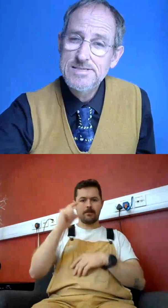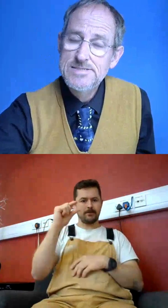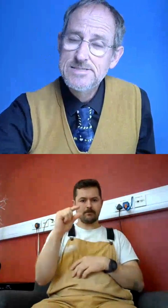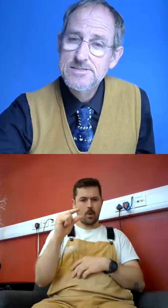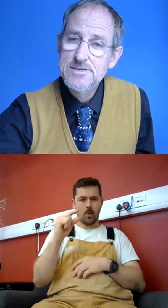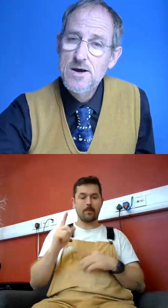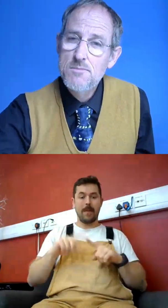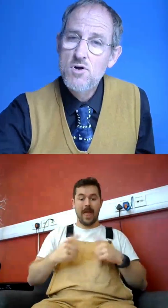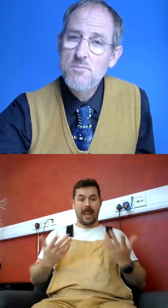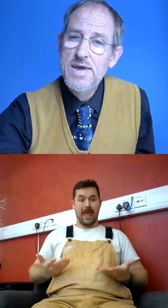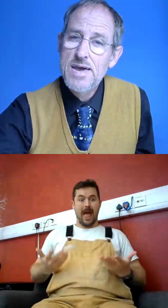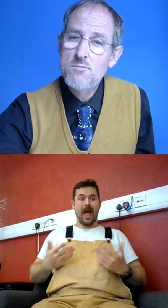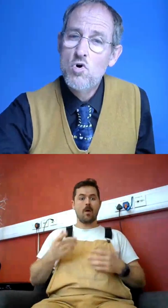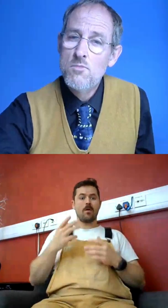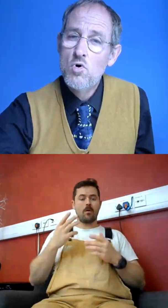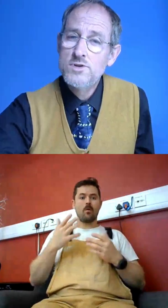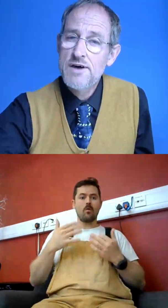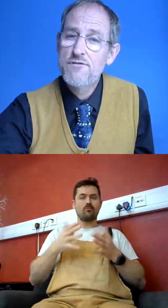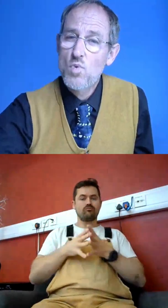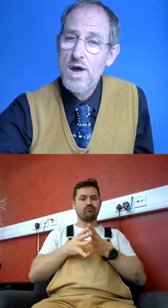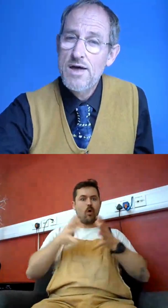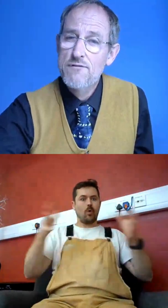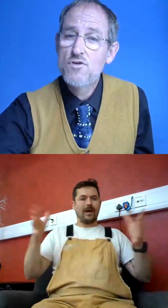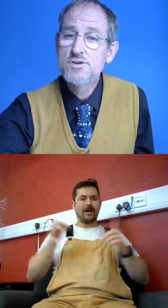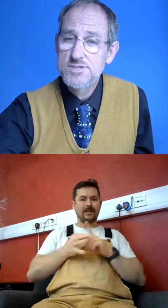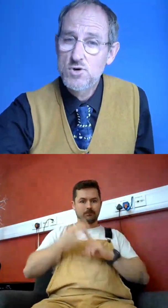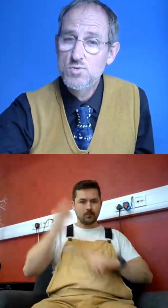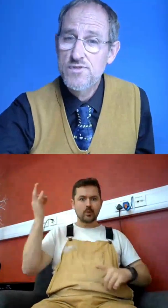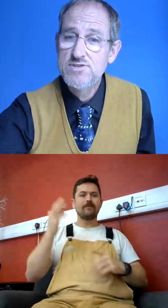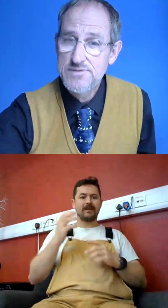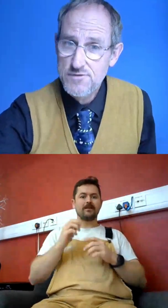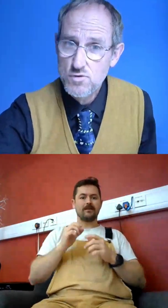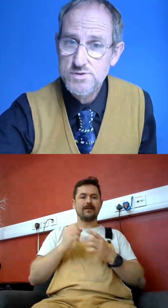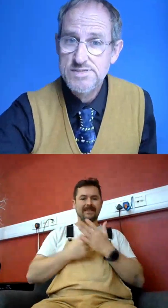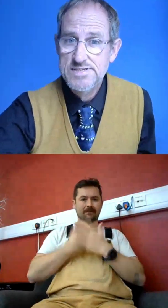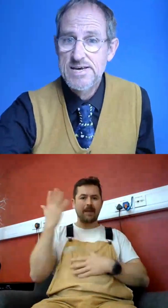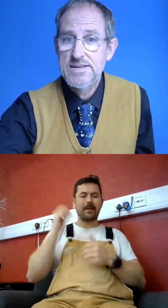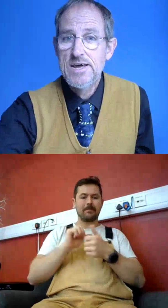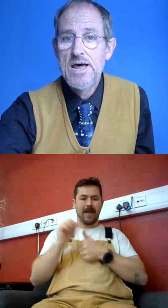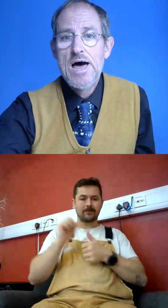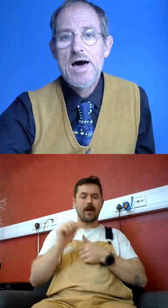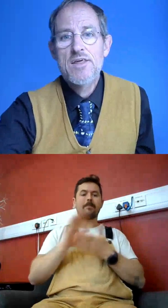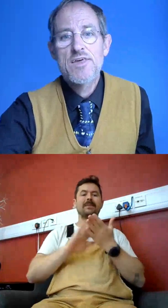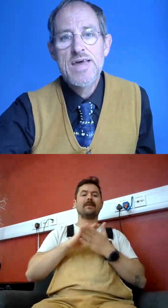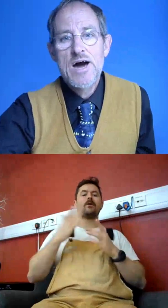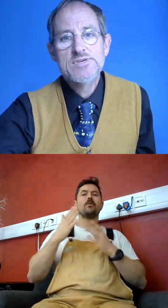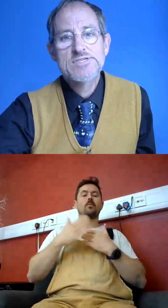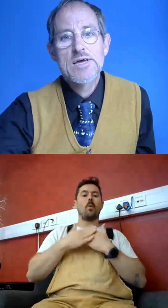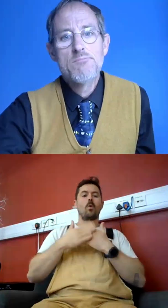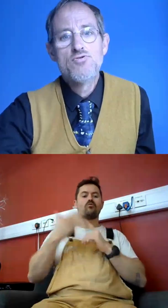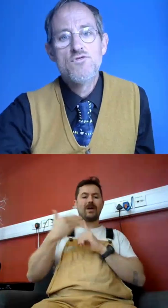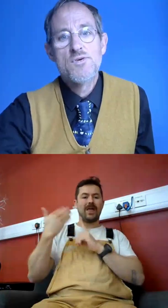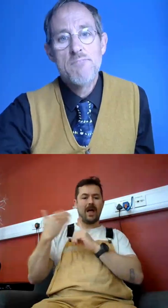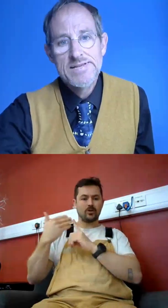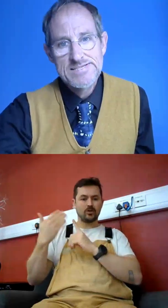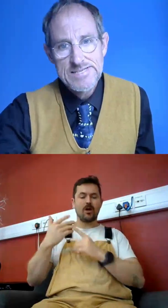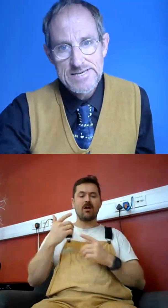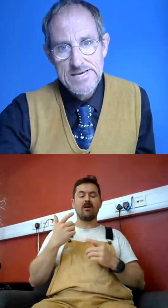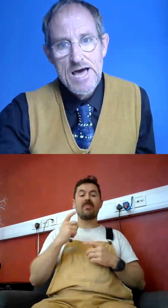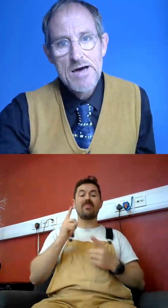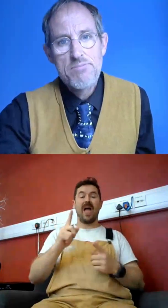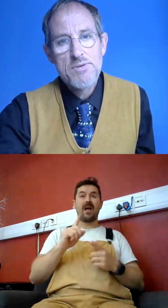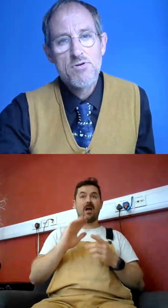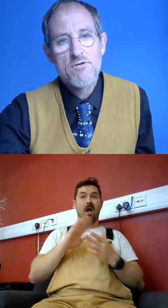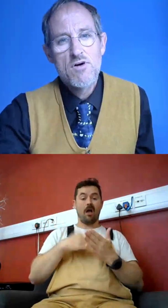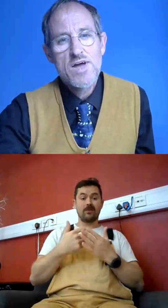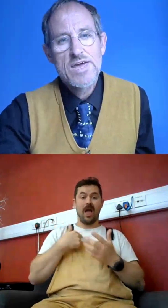2 years, Merlin became more and more deaf aware. The first 2 was very difficult, as I said. And I think now it's improved